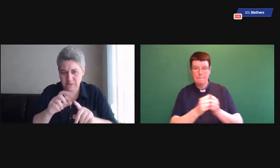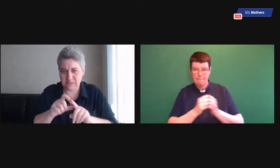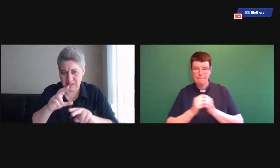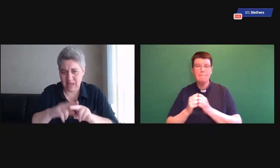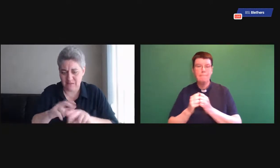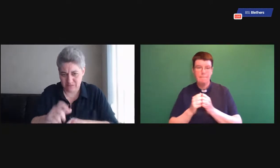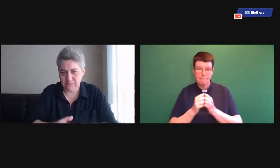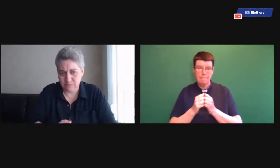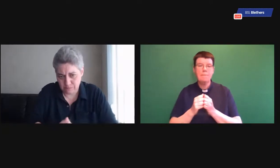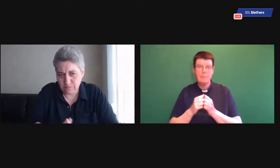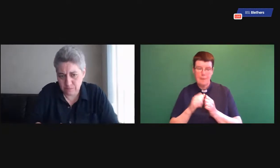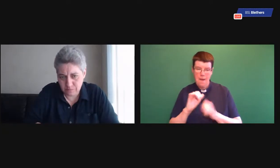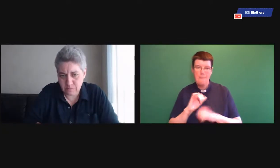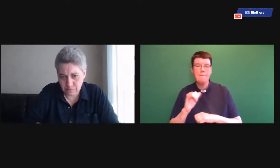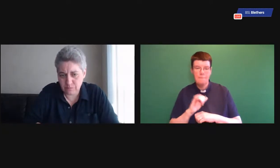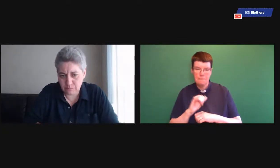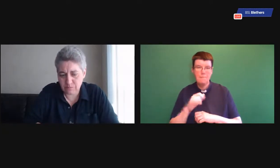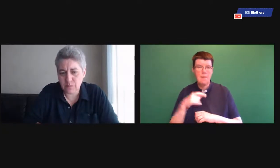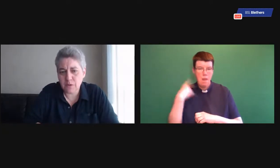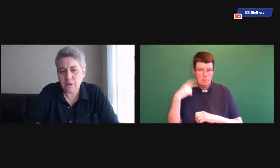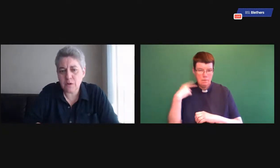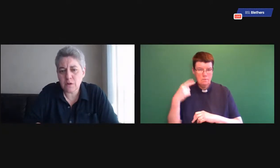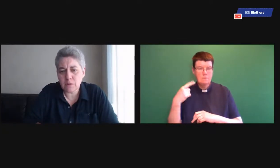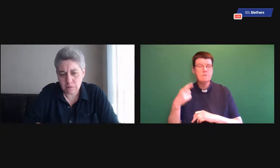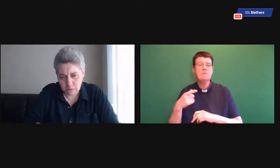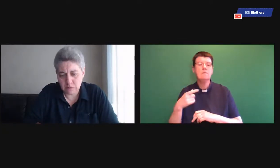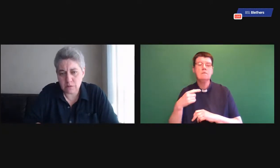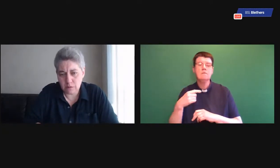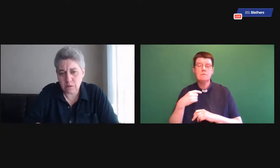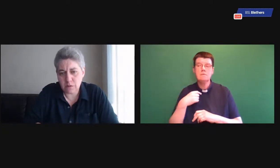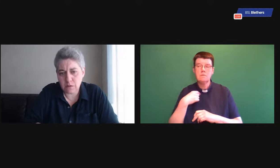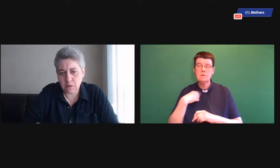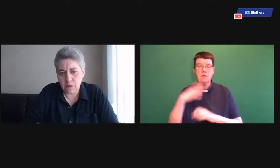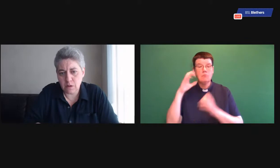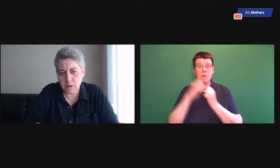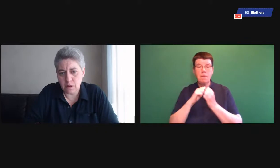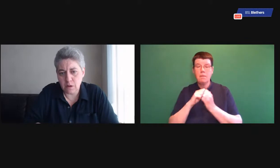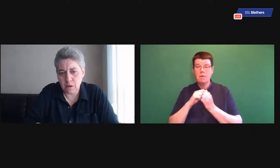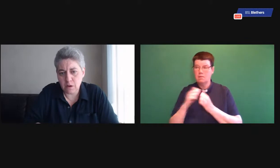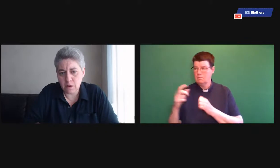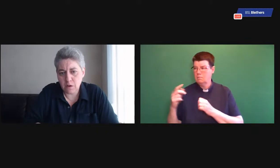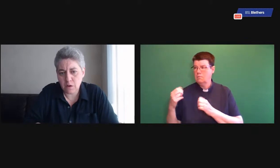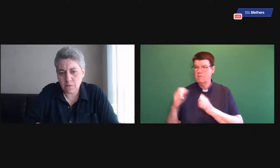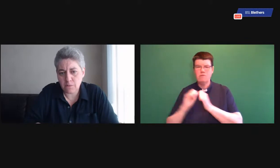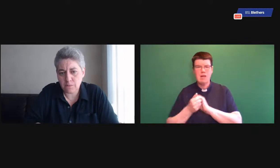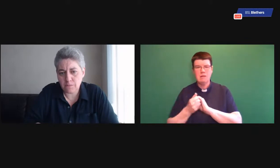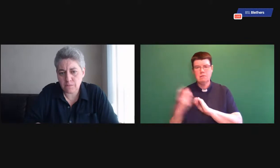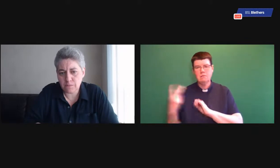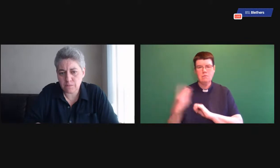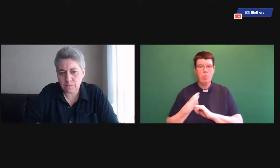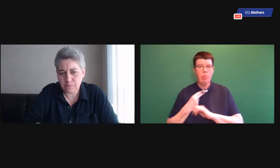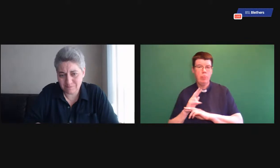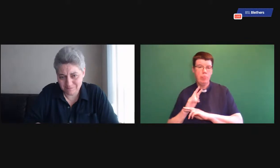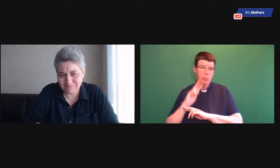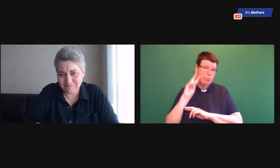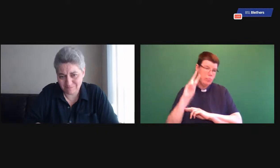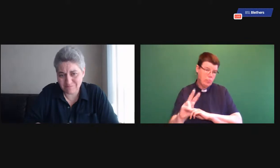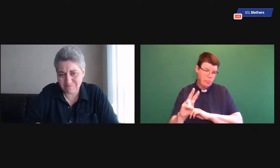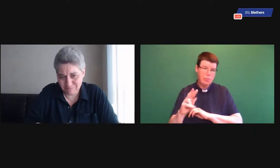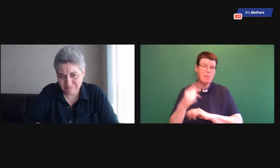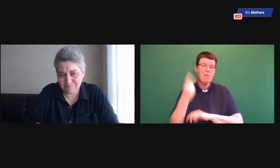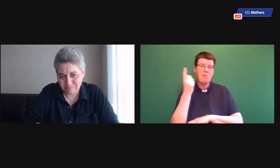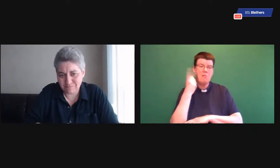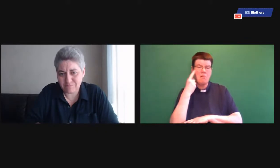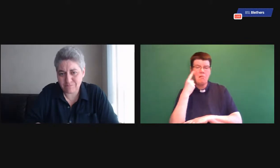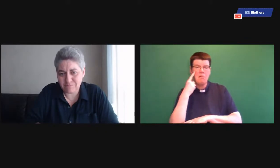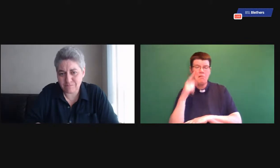Fellowship, yes, that's correct. Yeah, so they're in London, based in London, and I can remember my friends, both